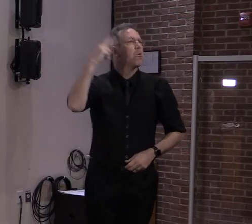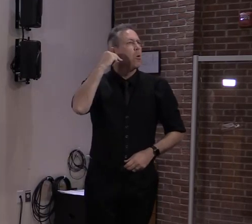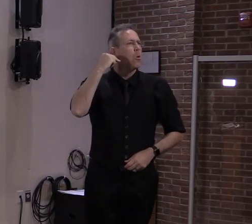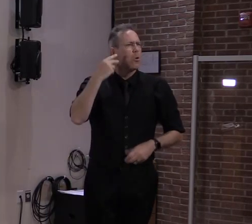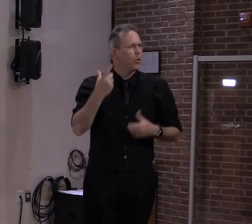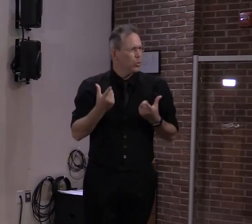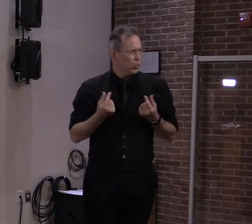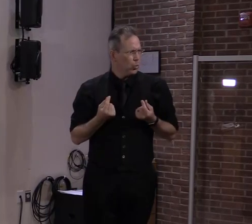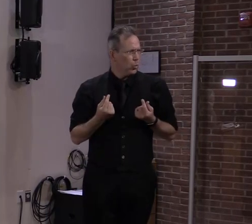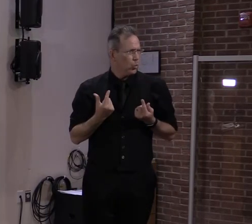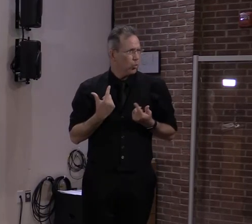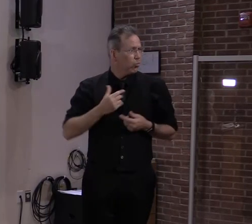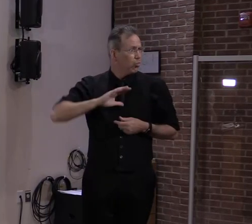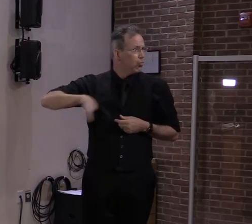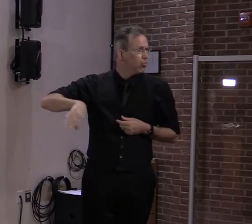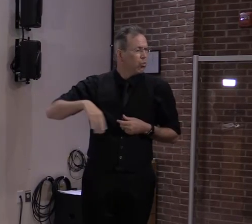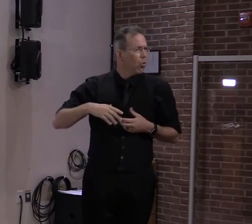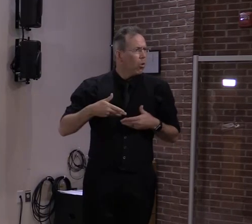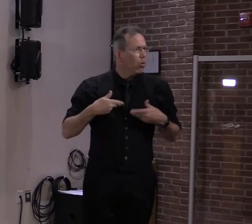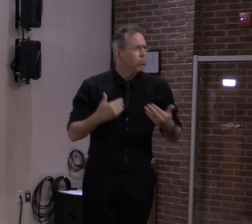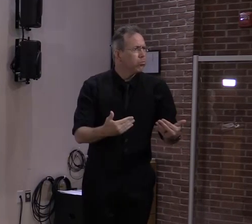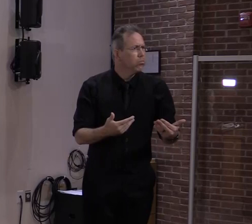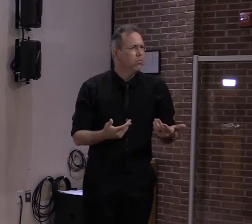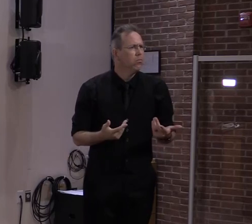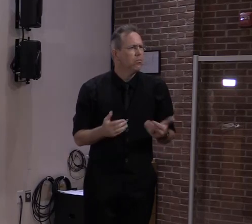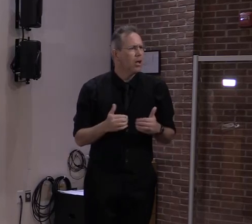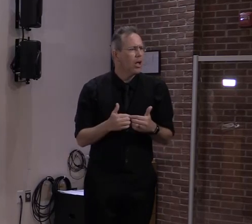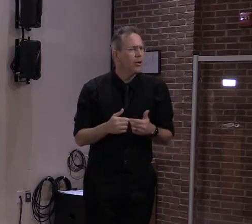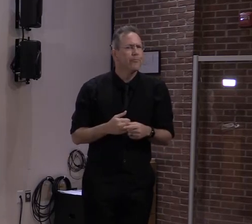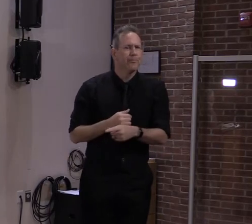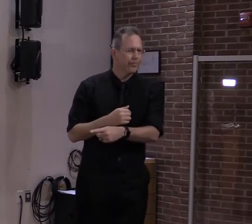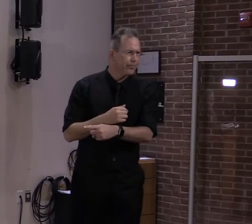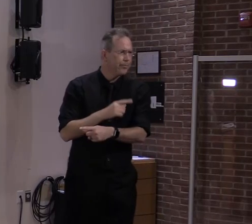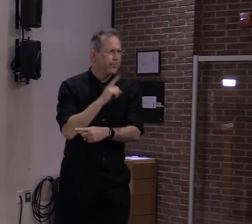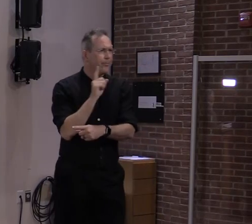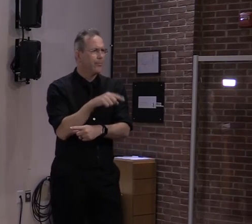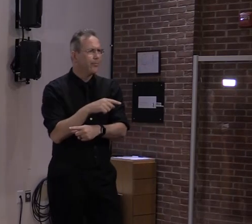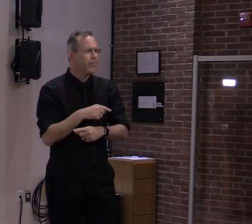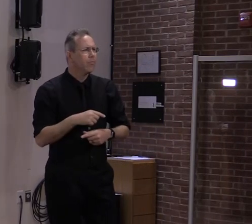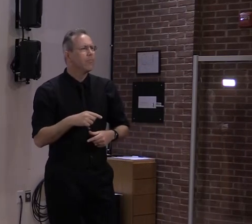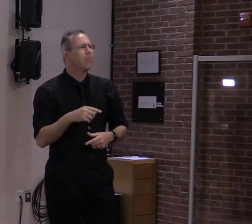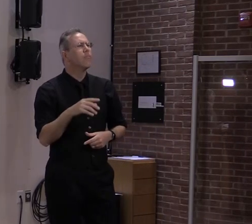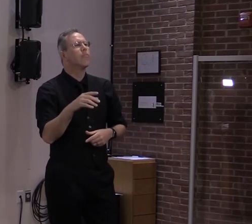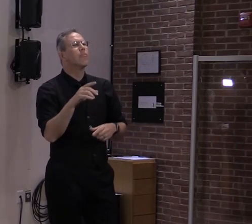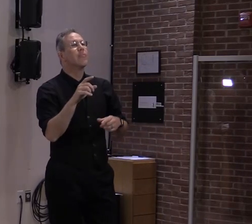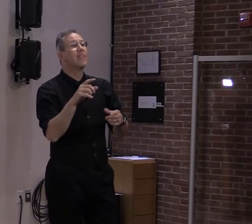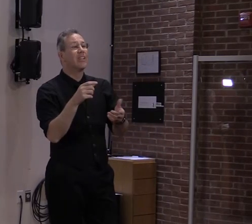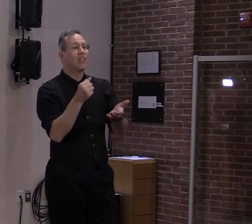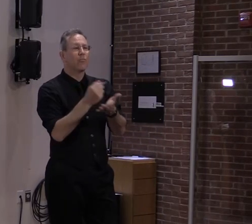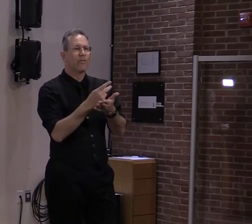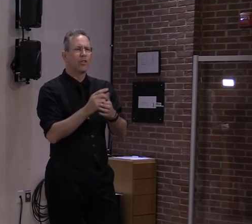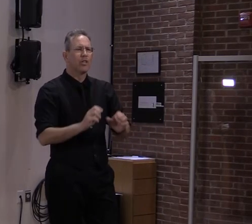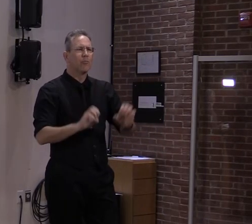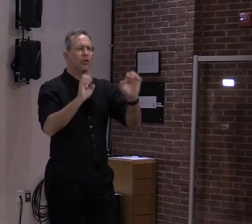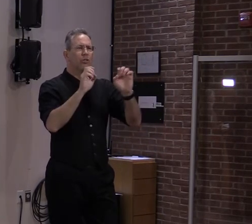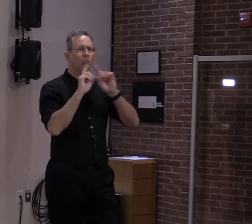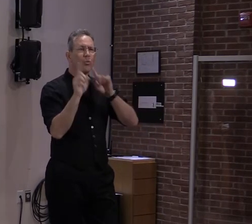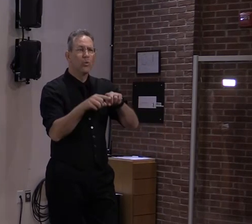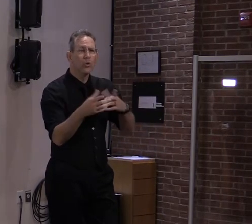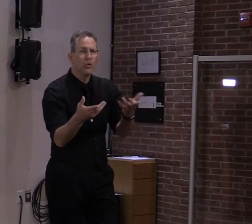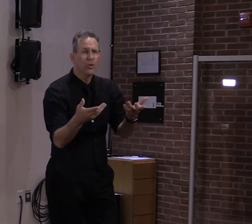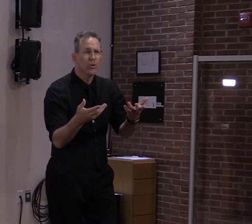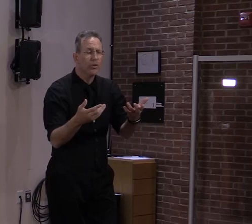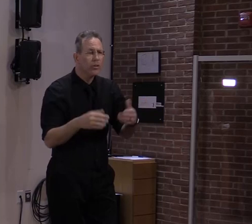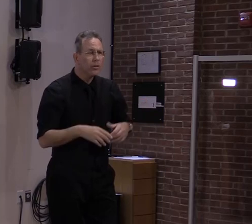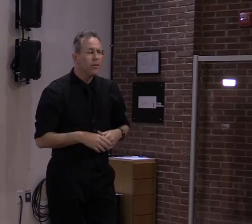was approved on a emergency order, this vaccine. We want parental